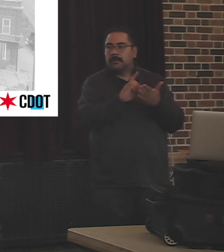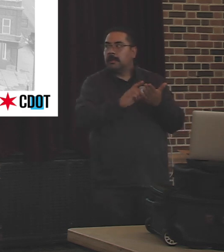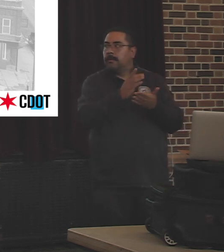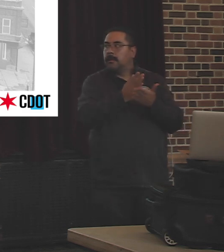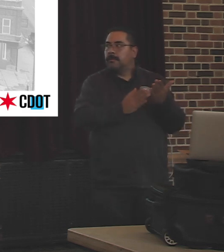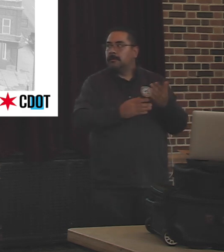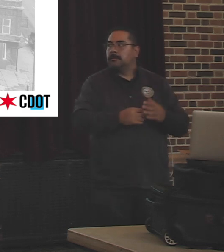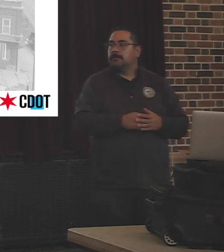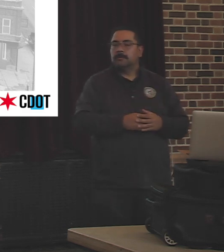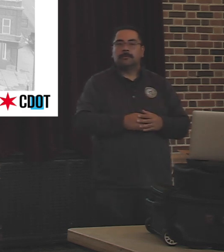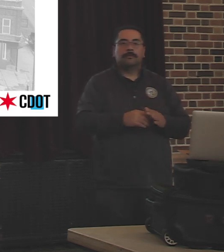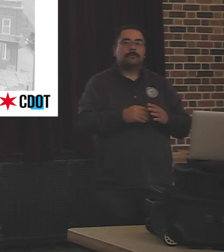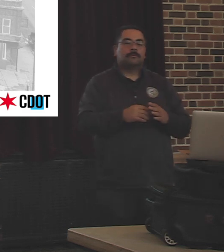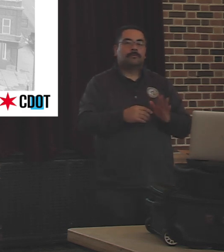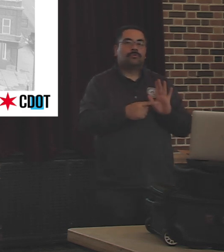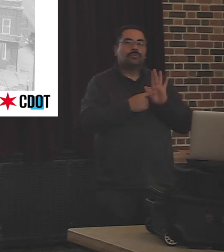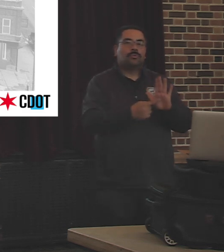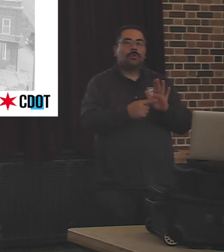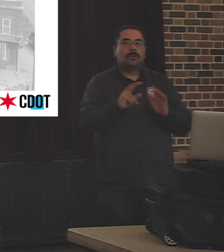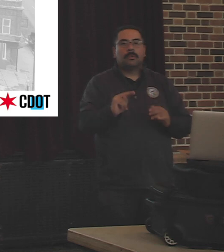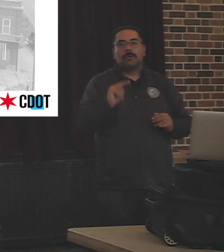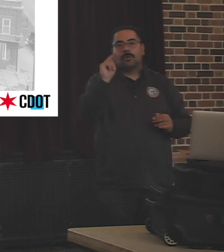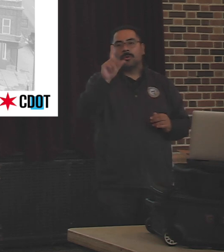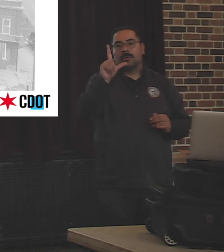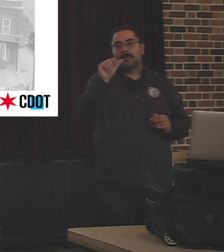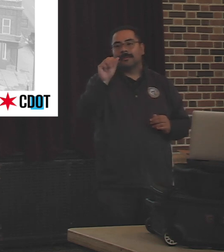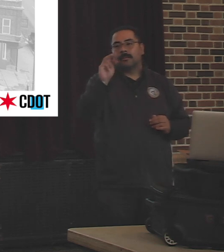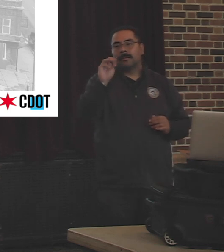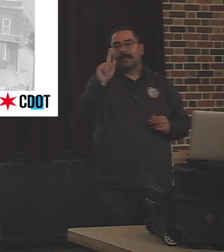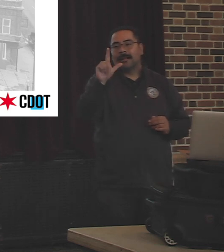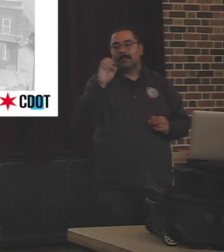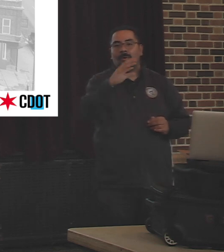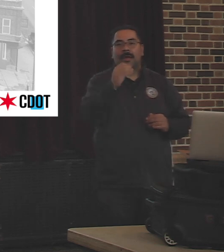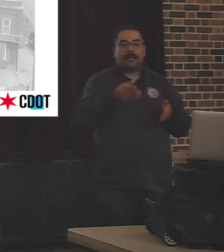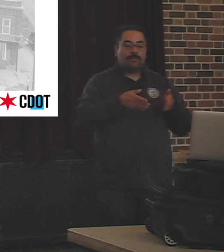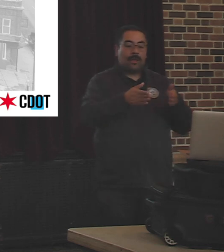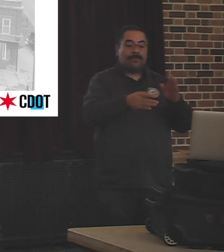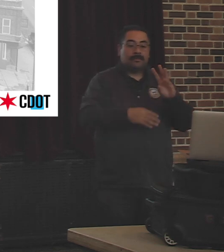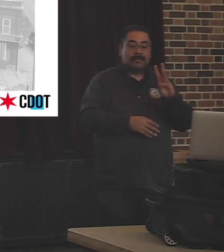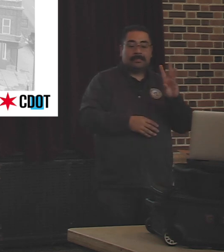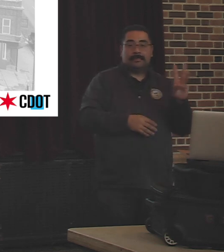us exemplify this North Lawndale and Route 66 history. Next slide.